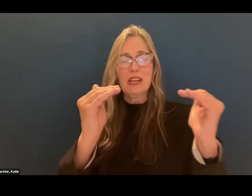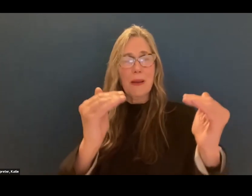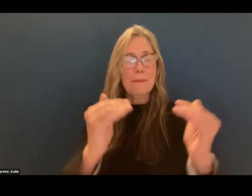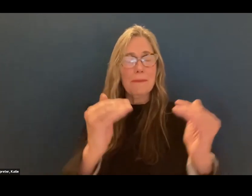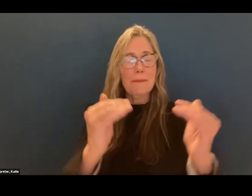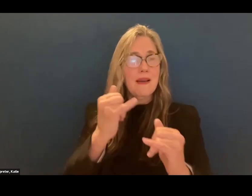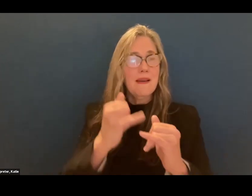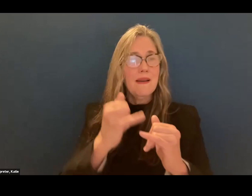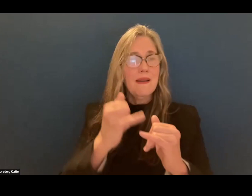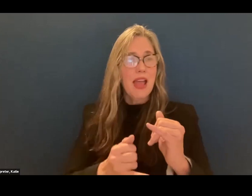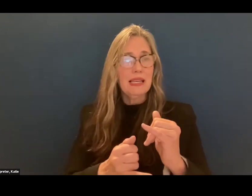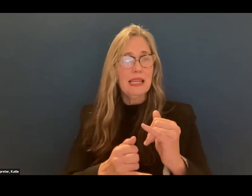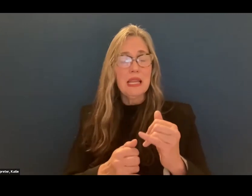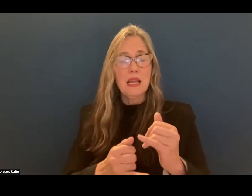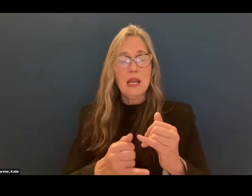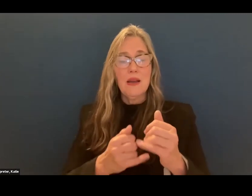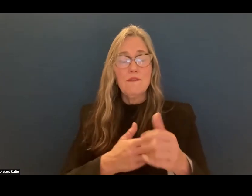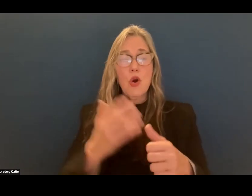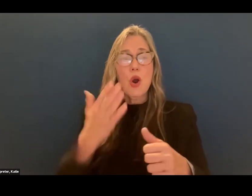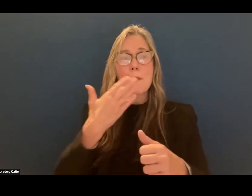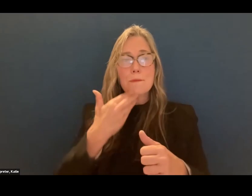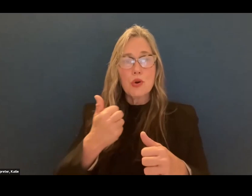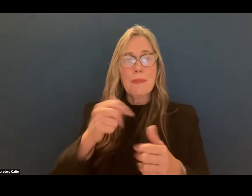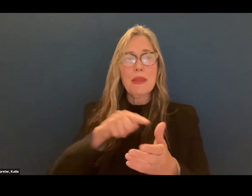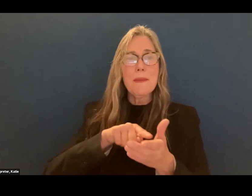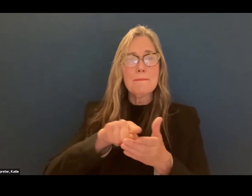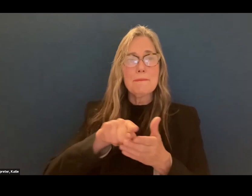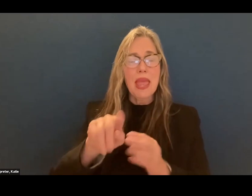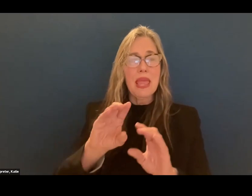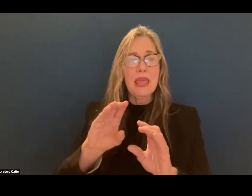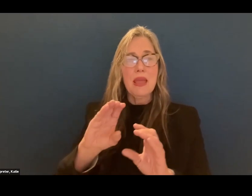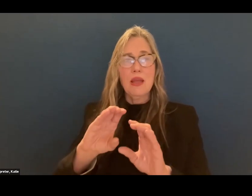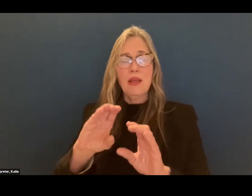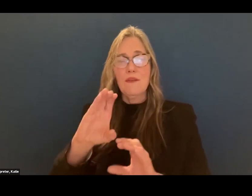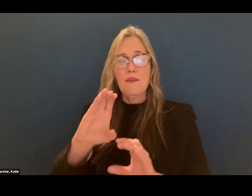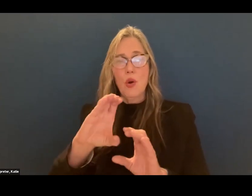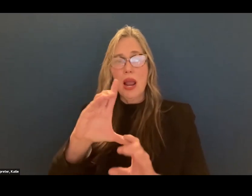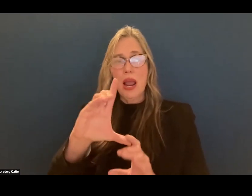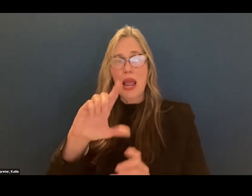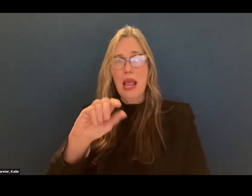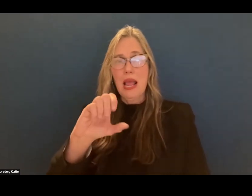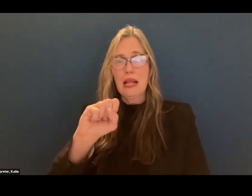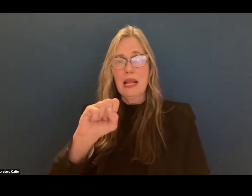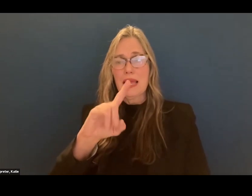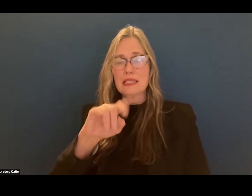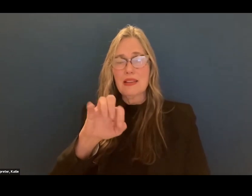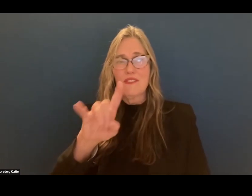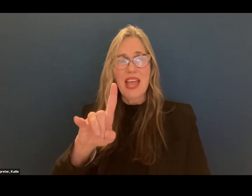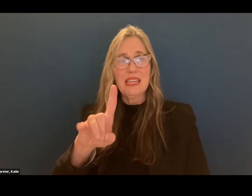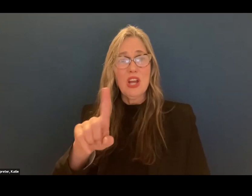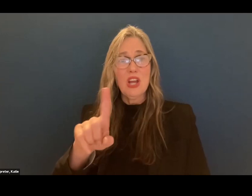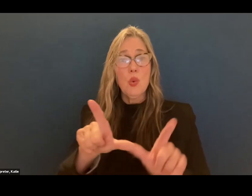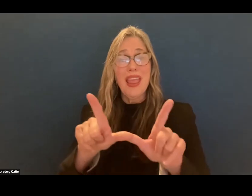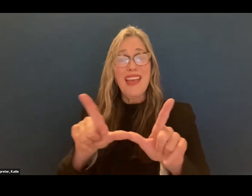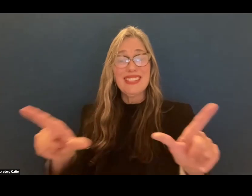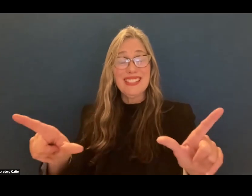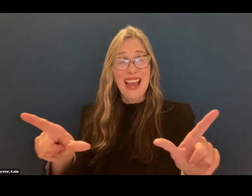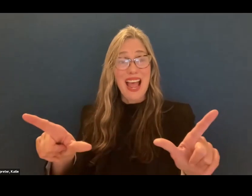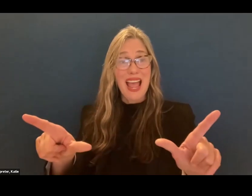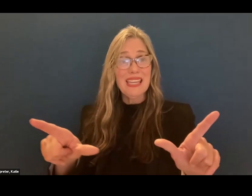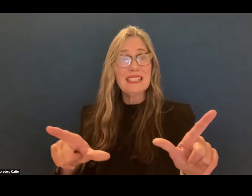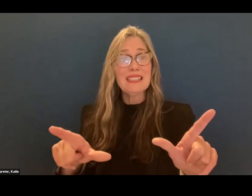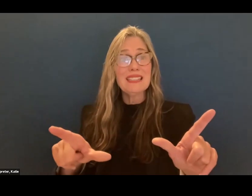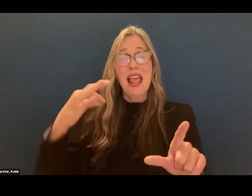our premium pay section, classified premium pay. We have, I believe it was 9 language premium pays that are